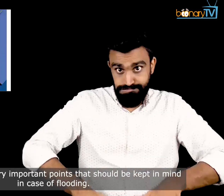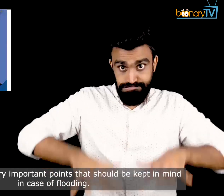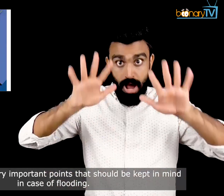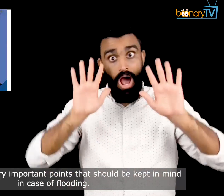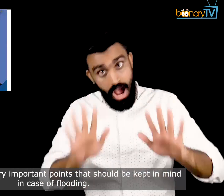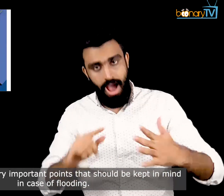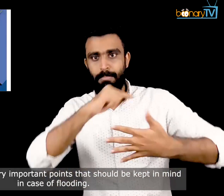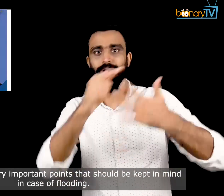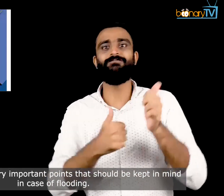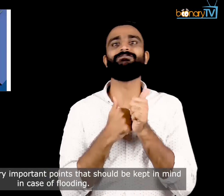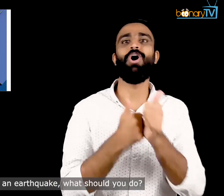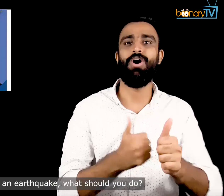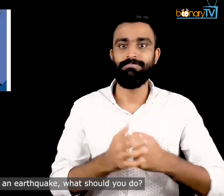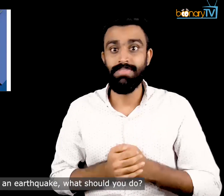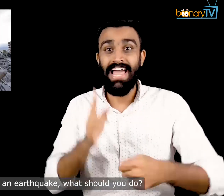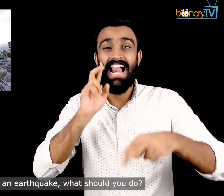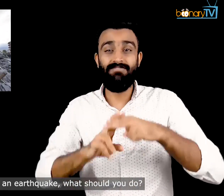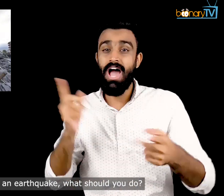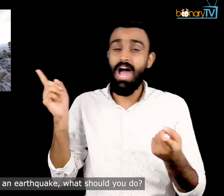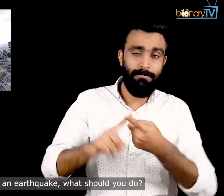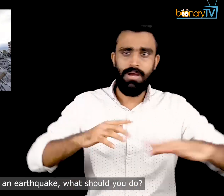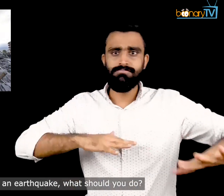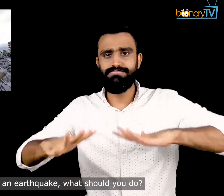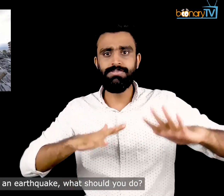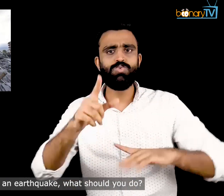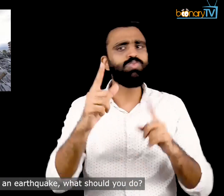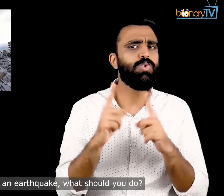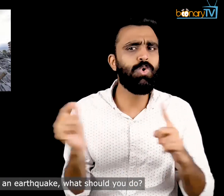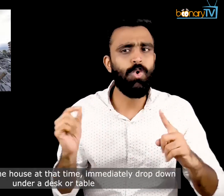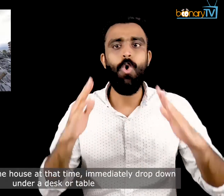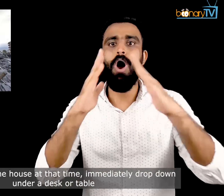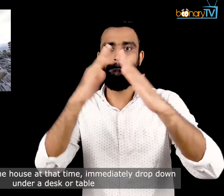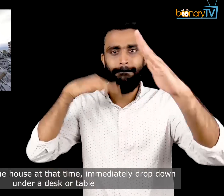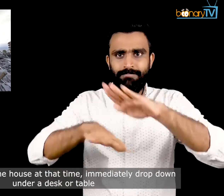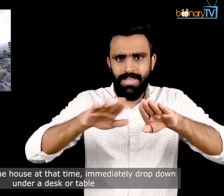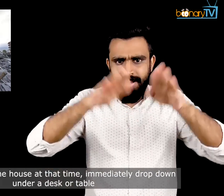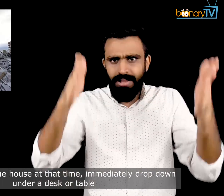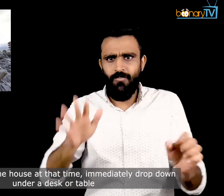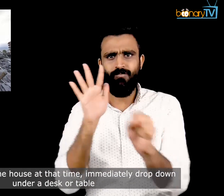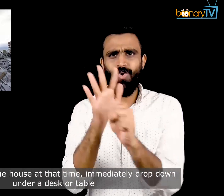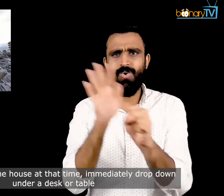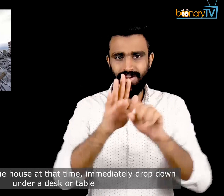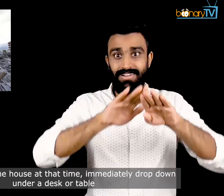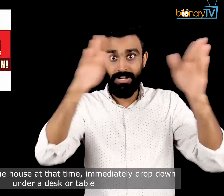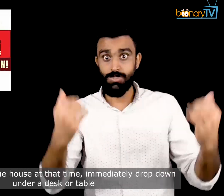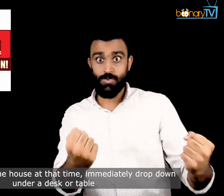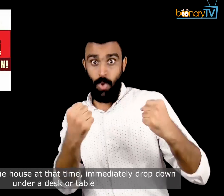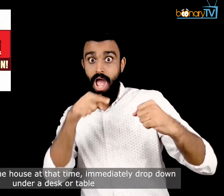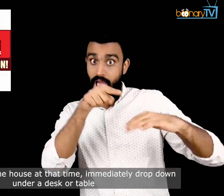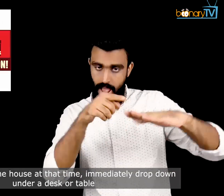of flooding. If there's an earthquake, what should you do? If you're inside the house at that time, immediately drop down under a desk